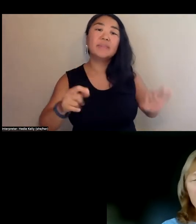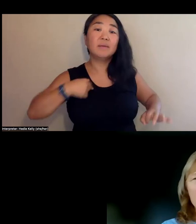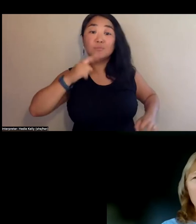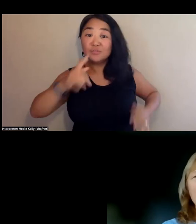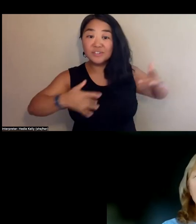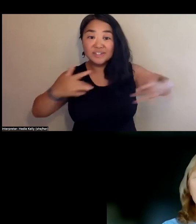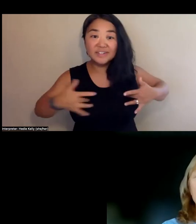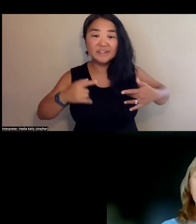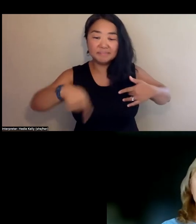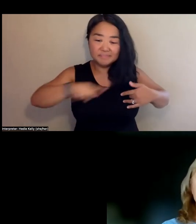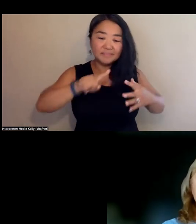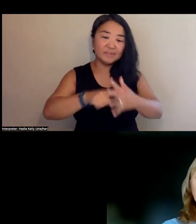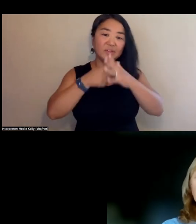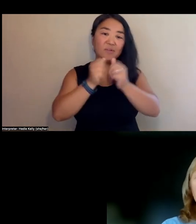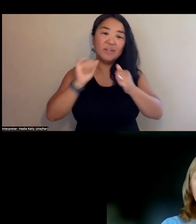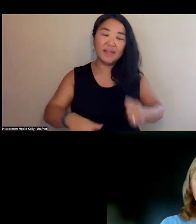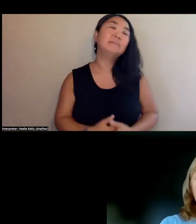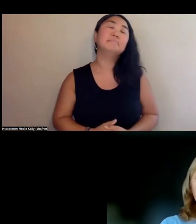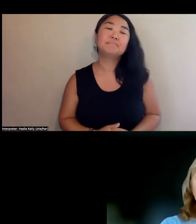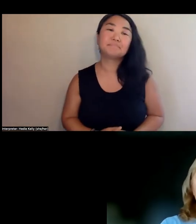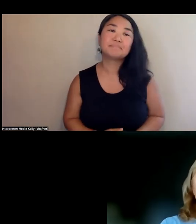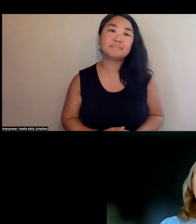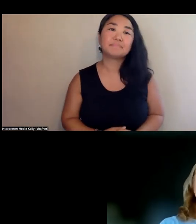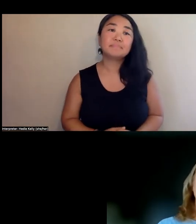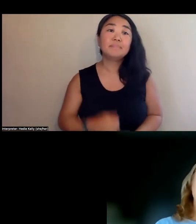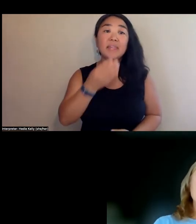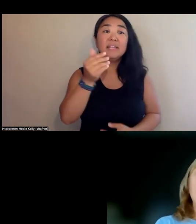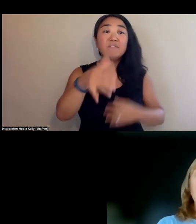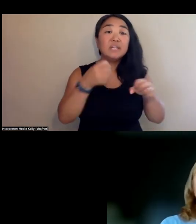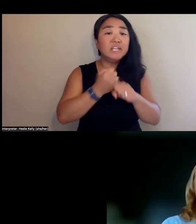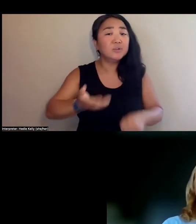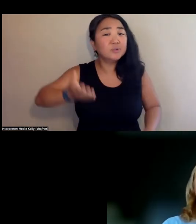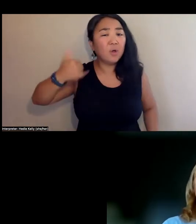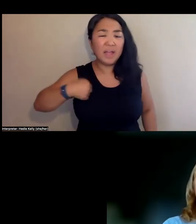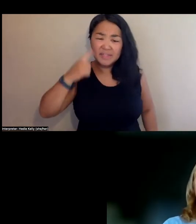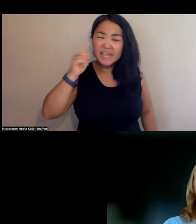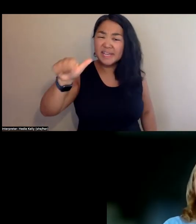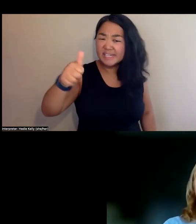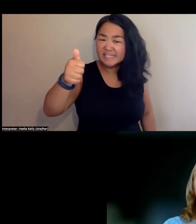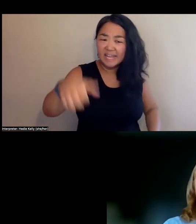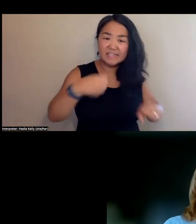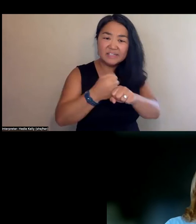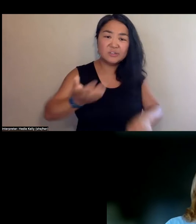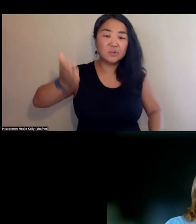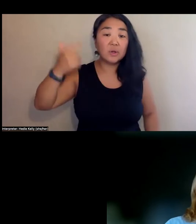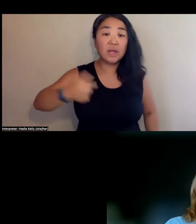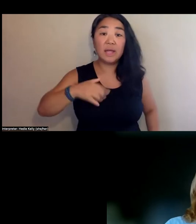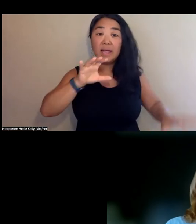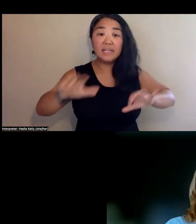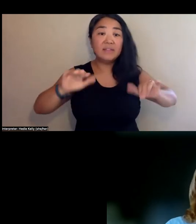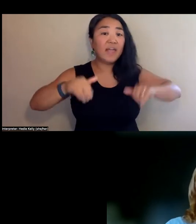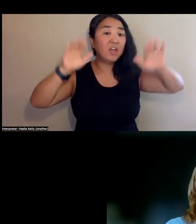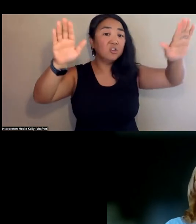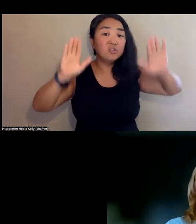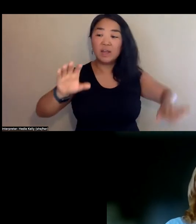excited about getting started on this. And several years ago, it's probably now about 10 years ago, I did the Great Saunter, which